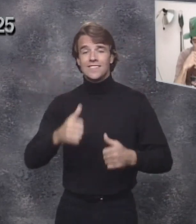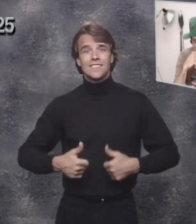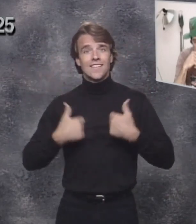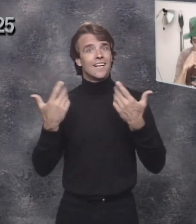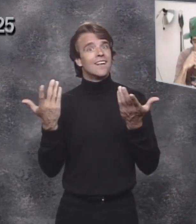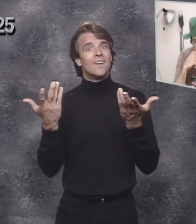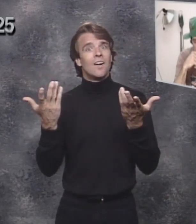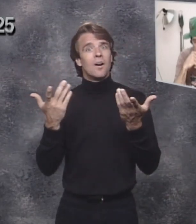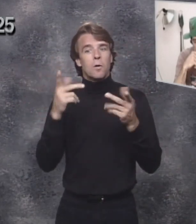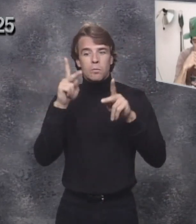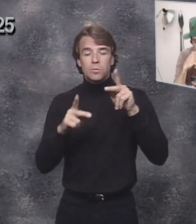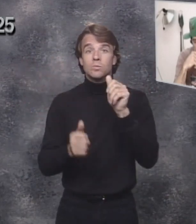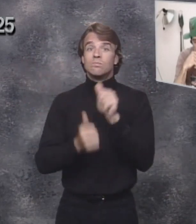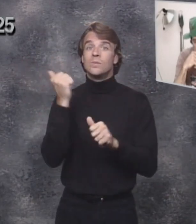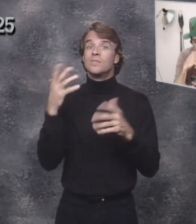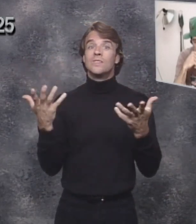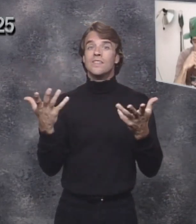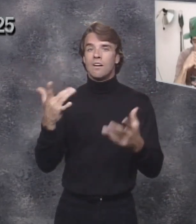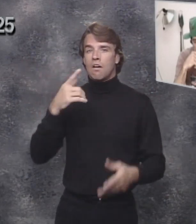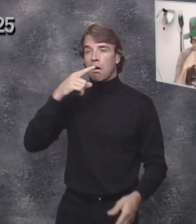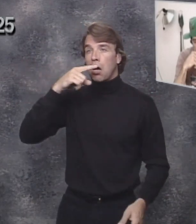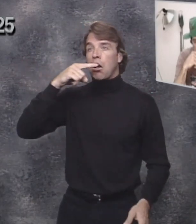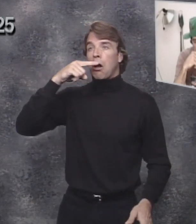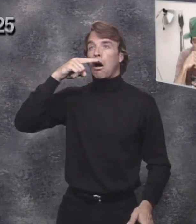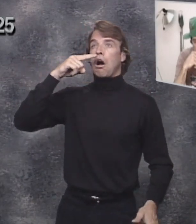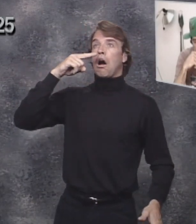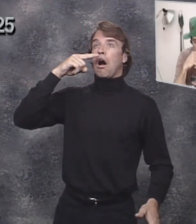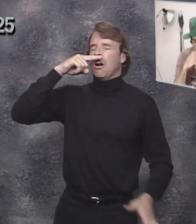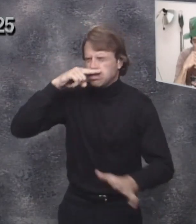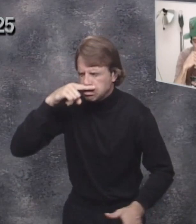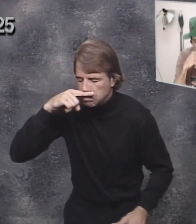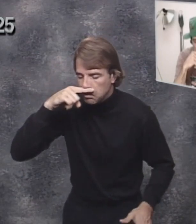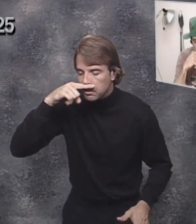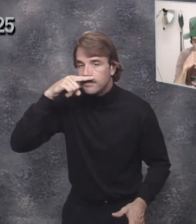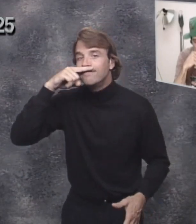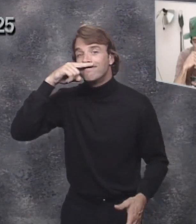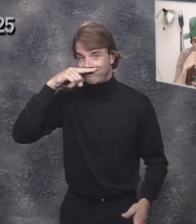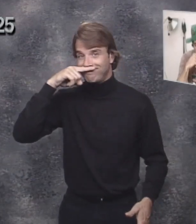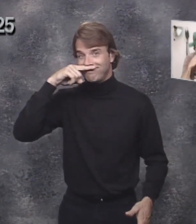Obviously, showing what most people do when they sneeze.